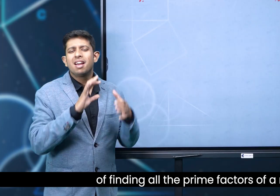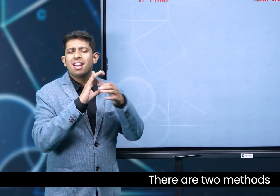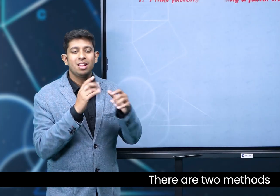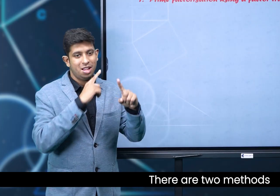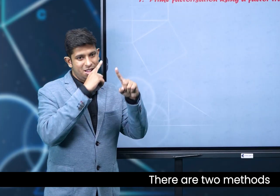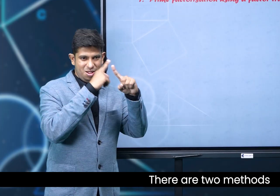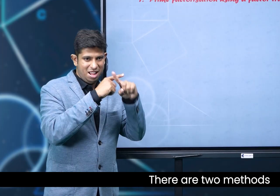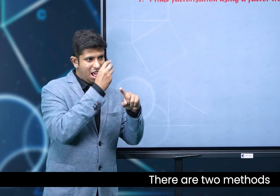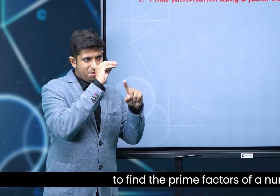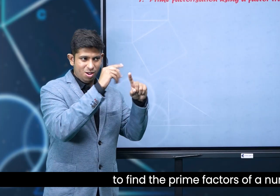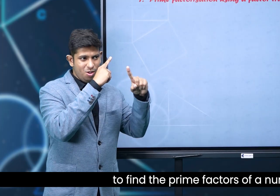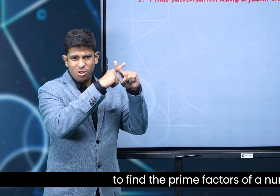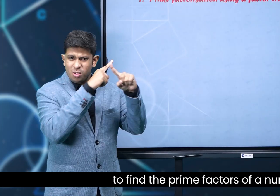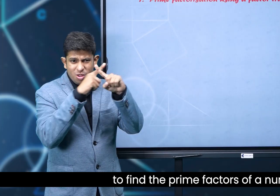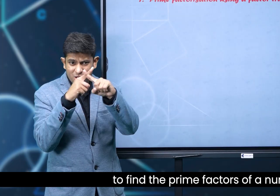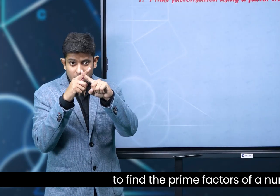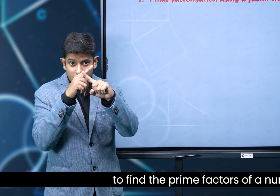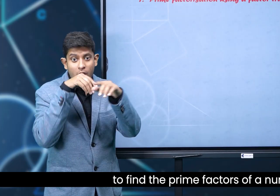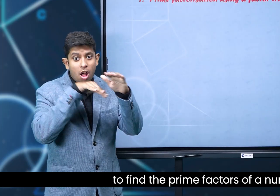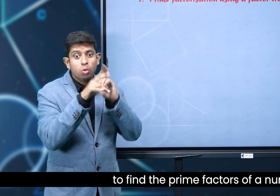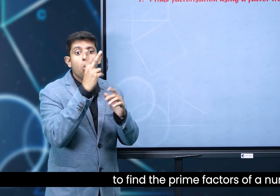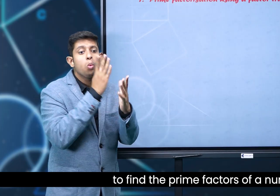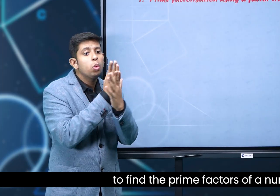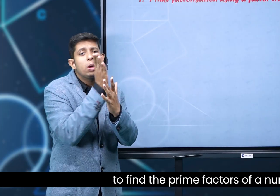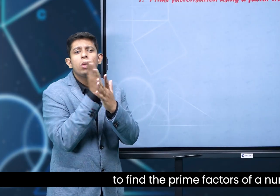There are two methods to find the prime factors of a number.